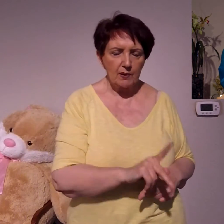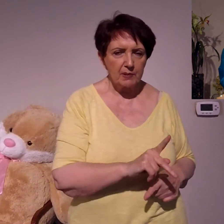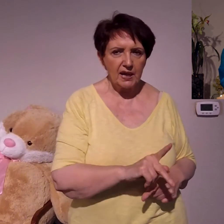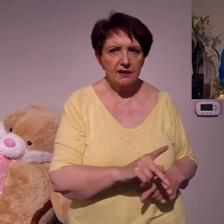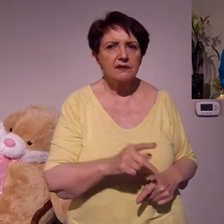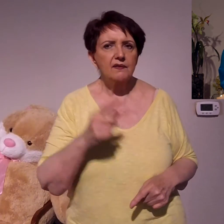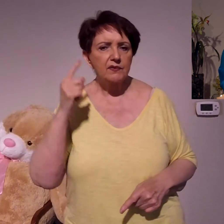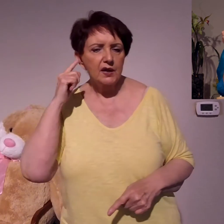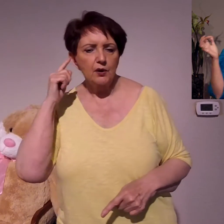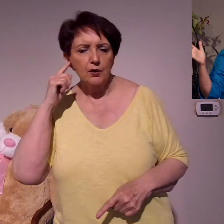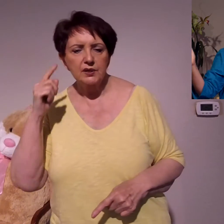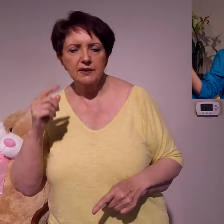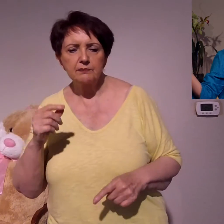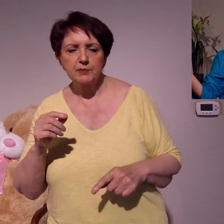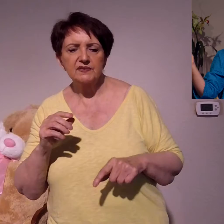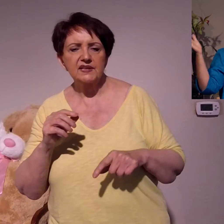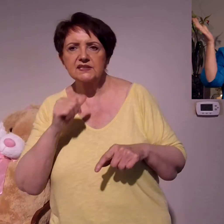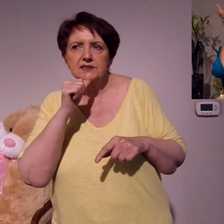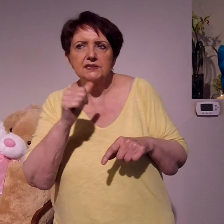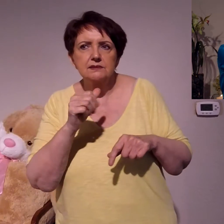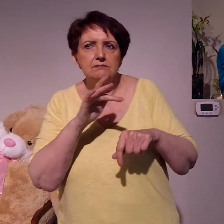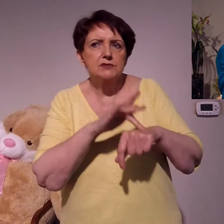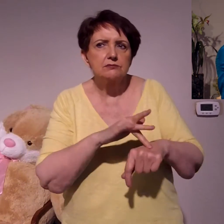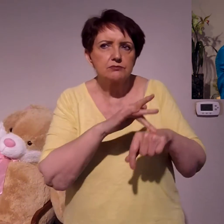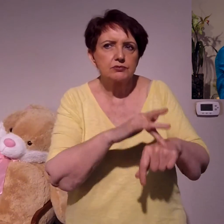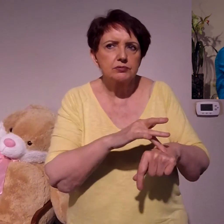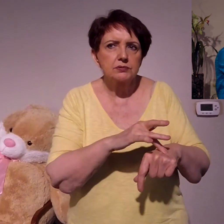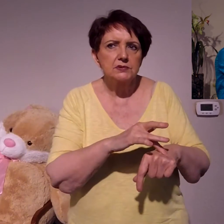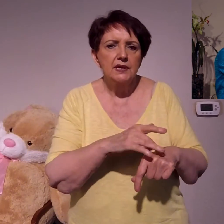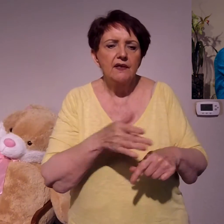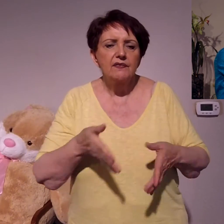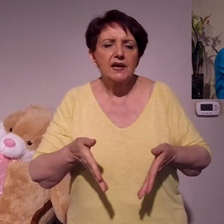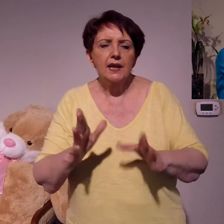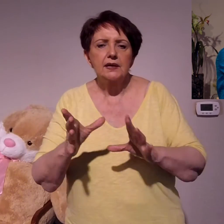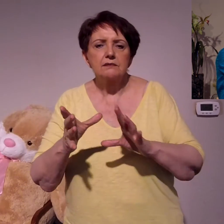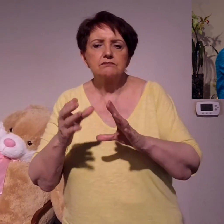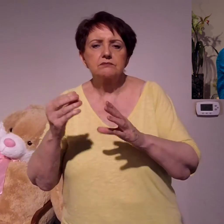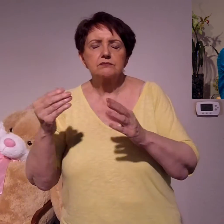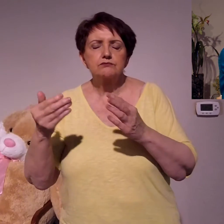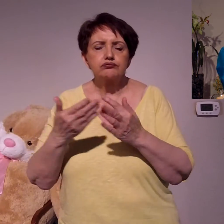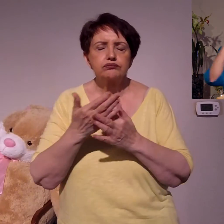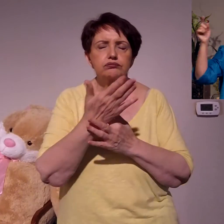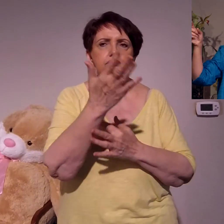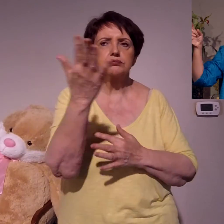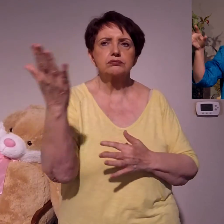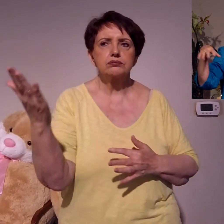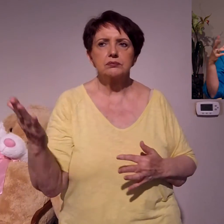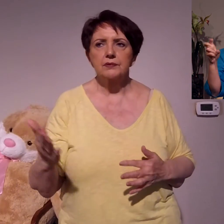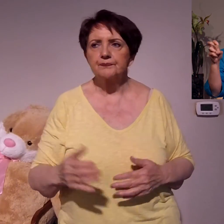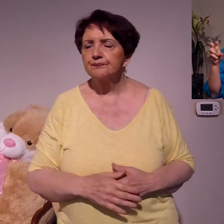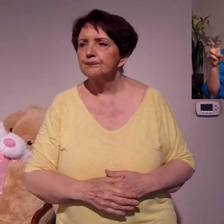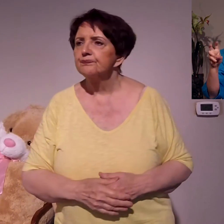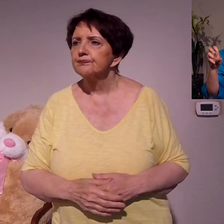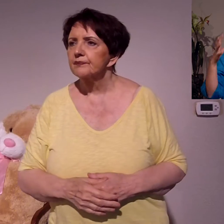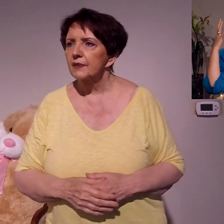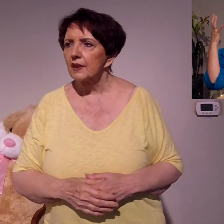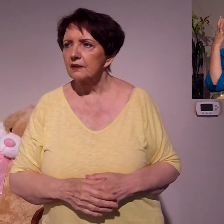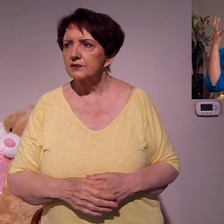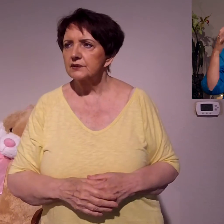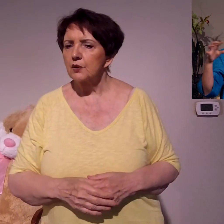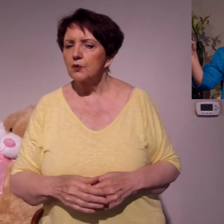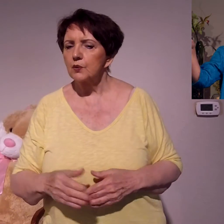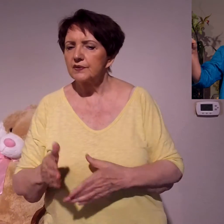wave shows that when the sound sounded, there was a response in the brain wave, and they went right back to where